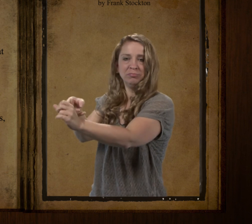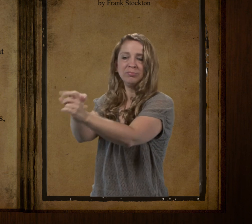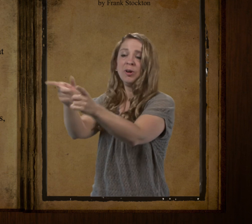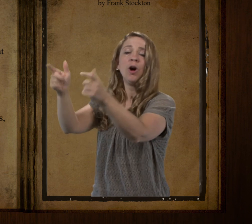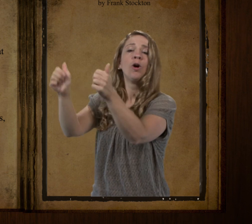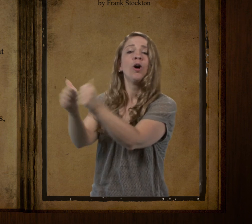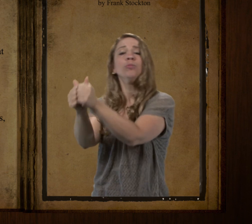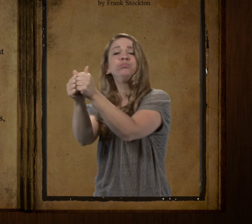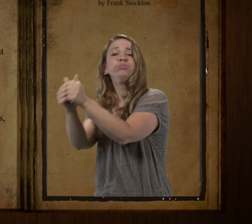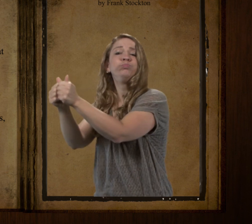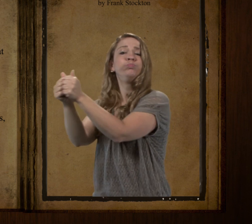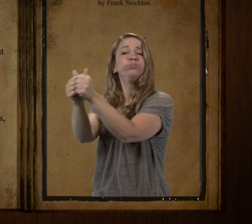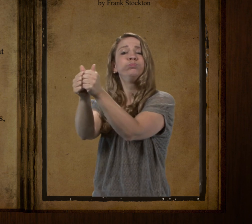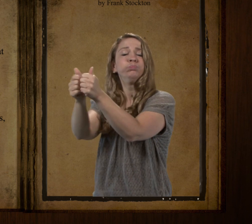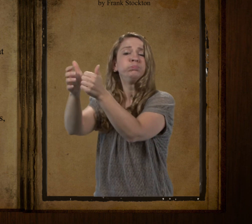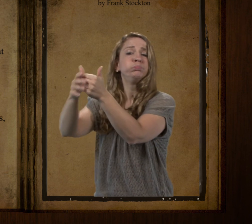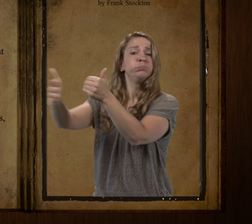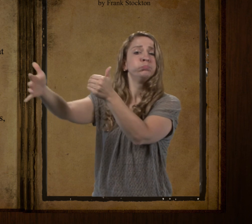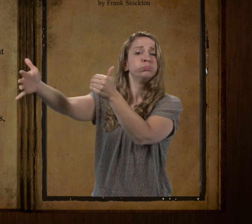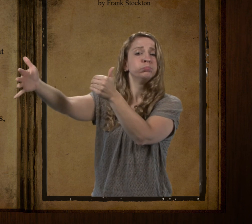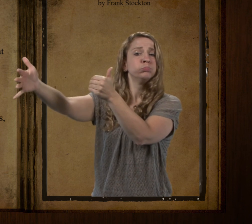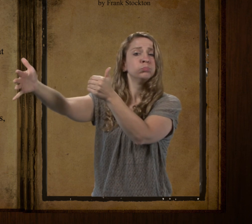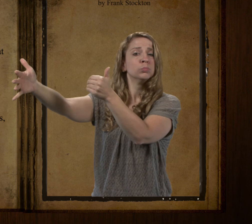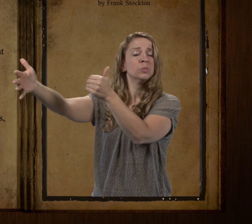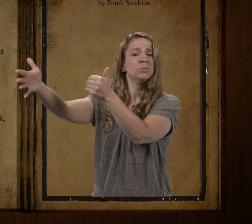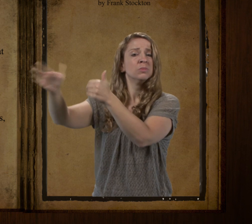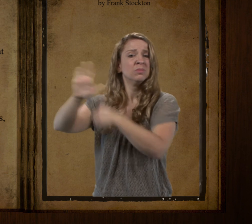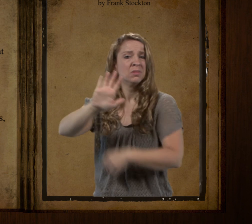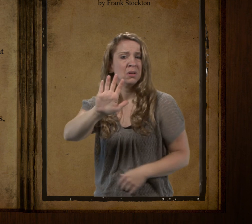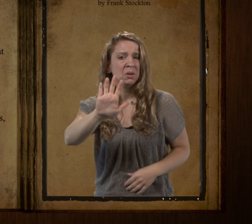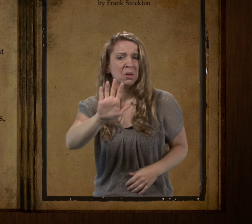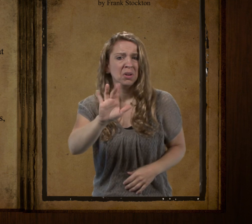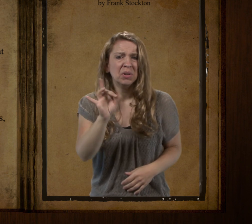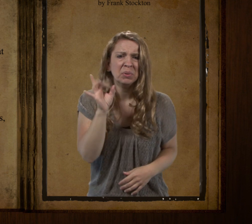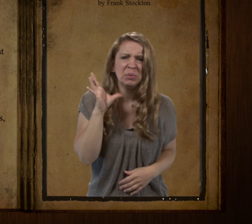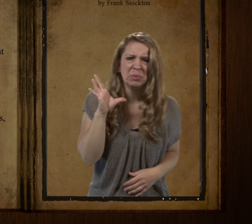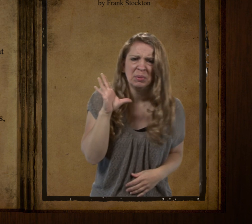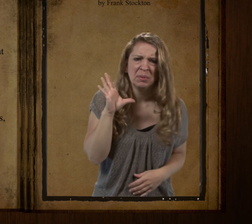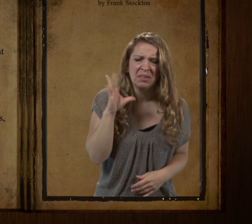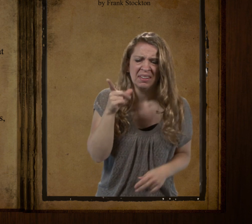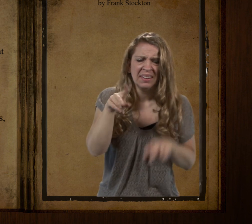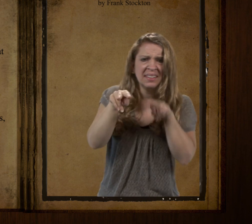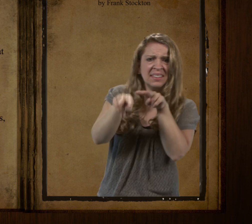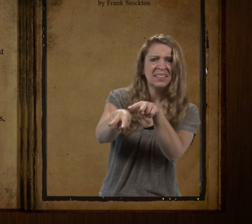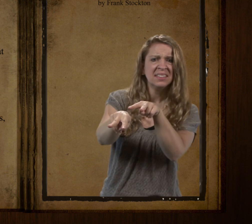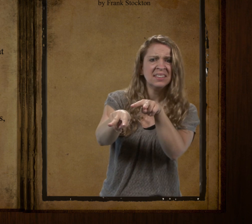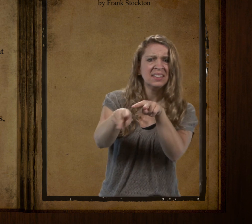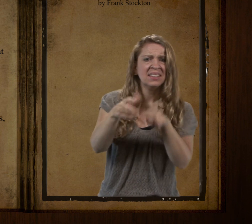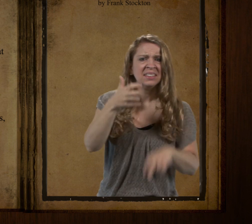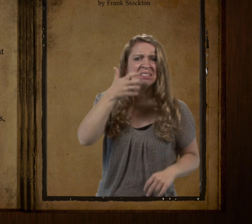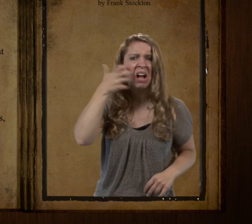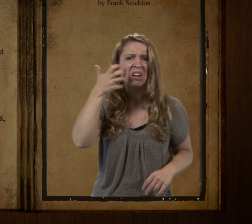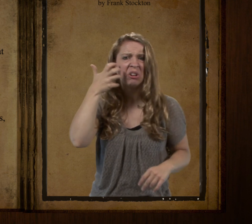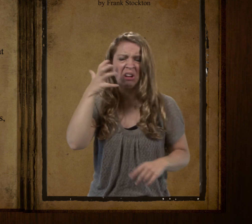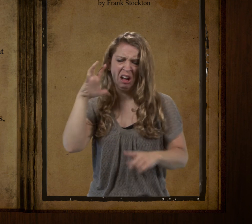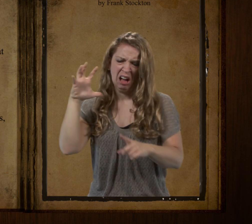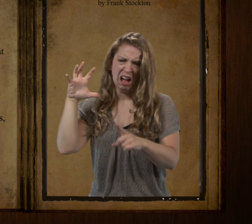futurity? And yet, that awful tiger, those shrieks, that blood!